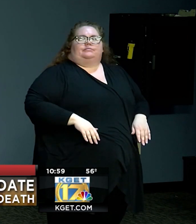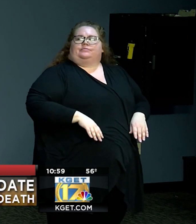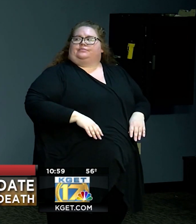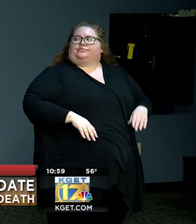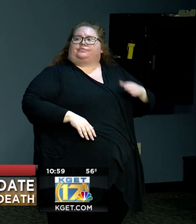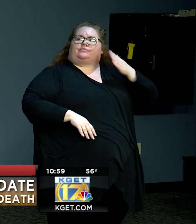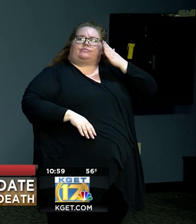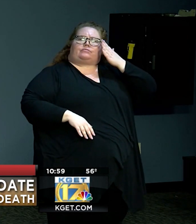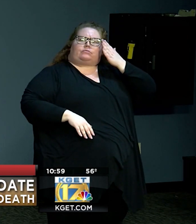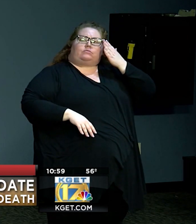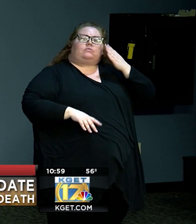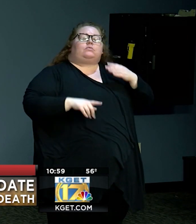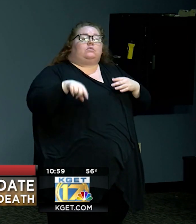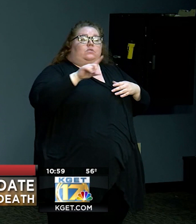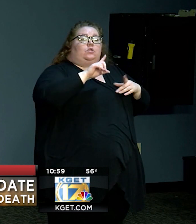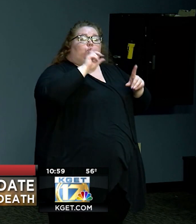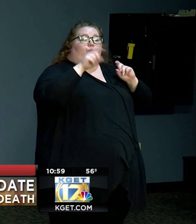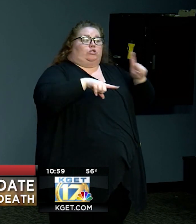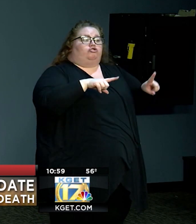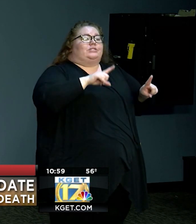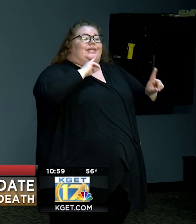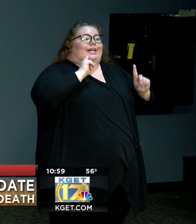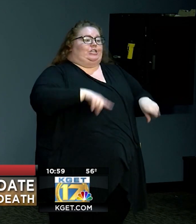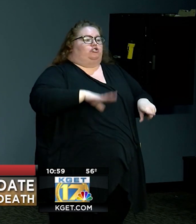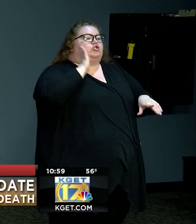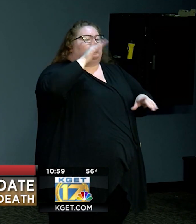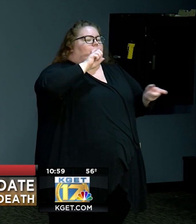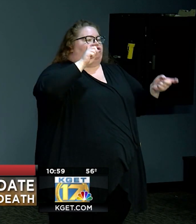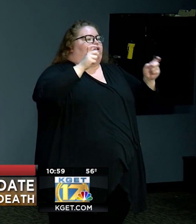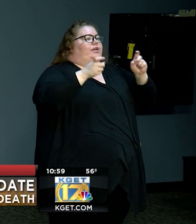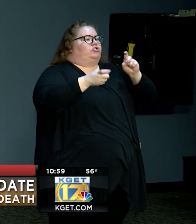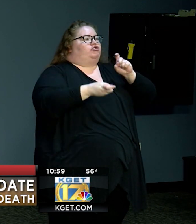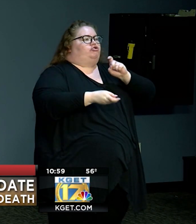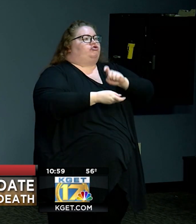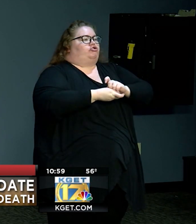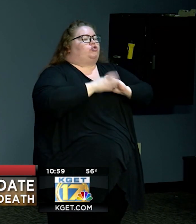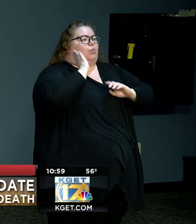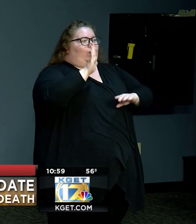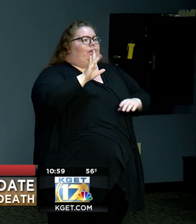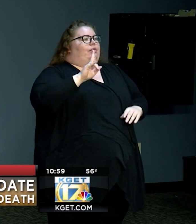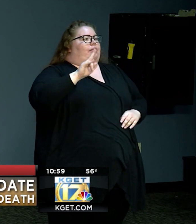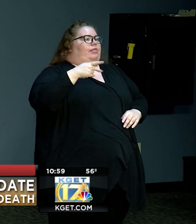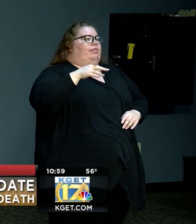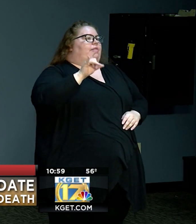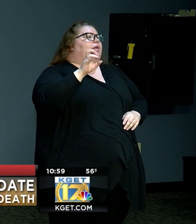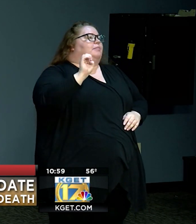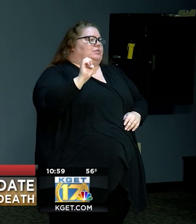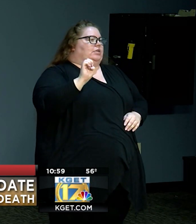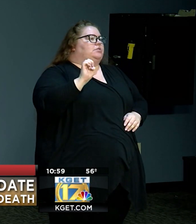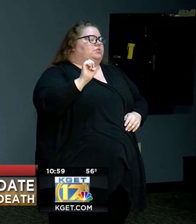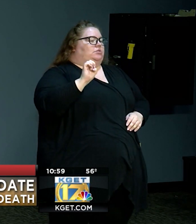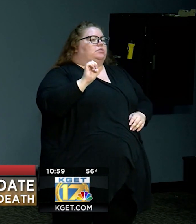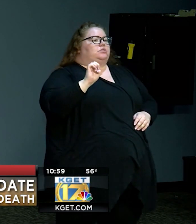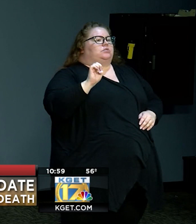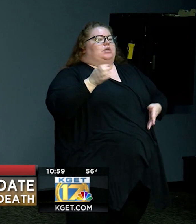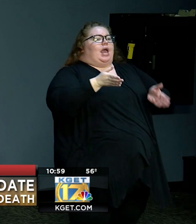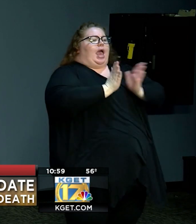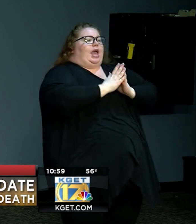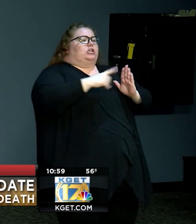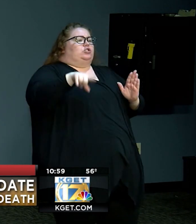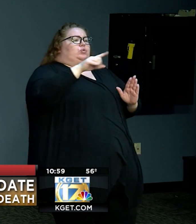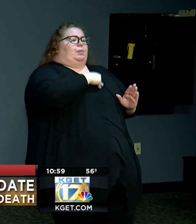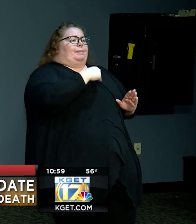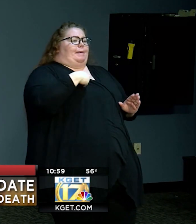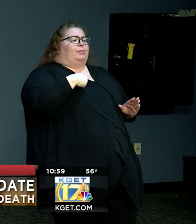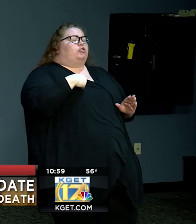those questions and answers will evolve, and as they do, we'll be on the cutting edge, I assure you. And I ask members of the public that are afraid